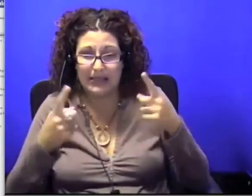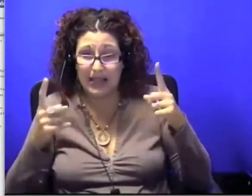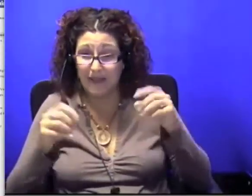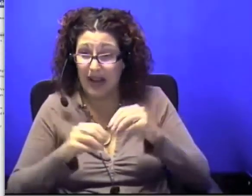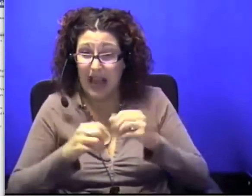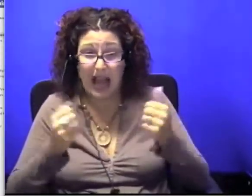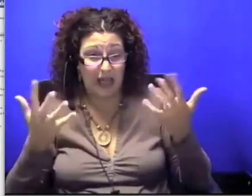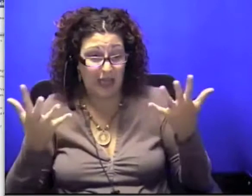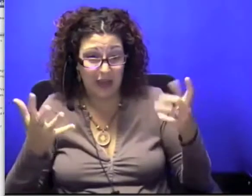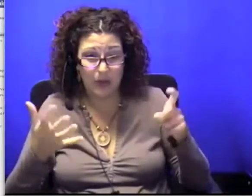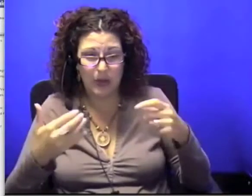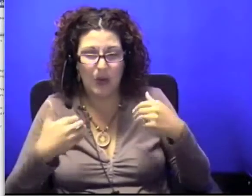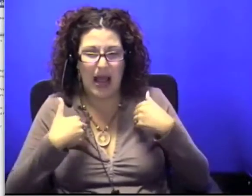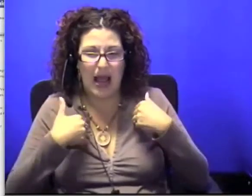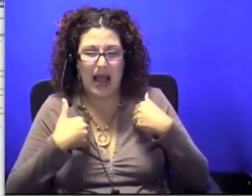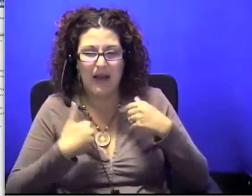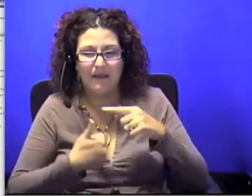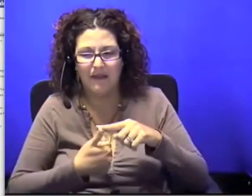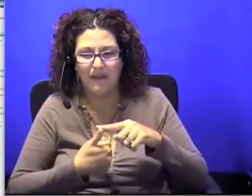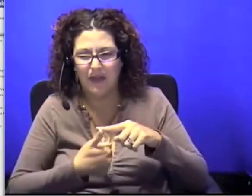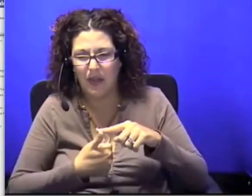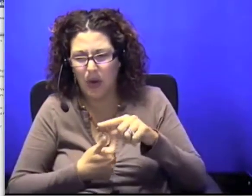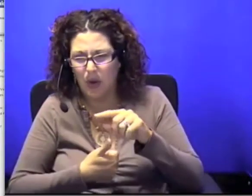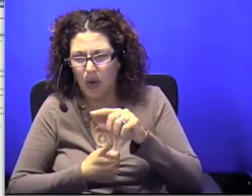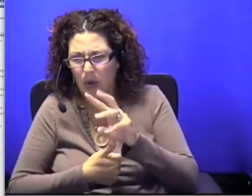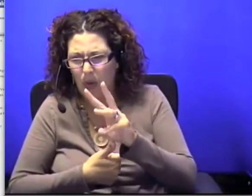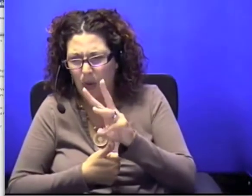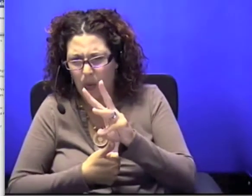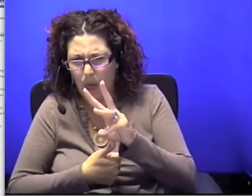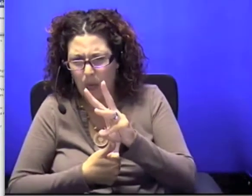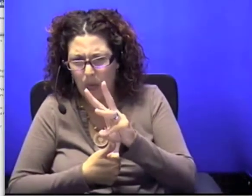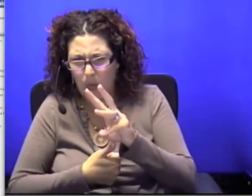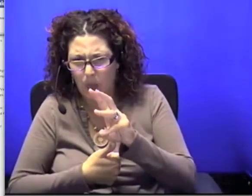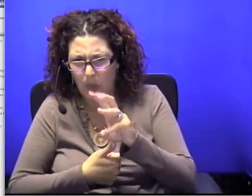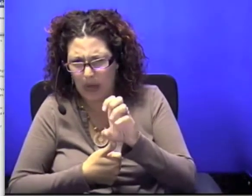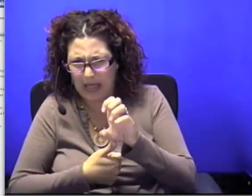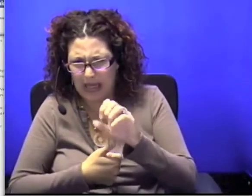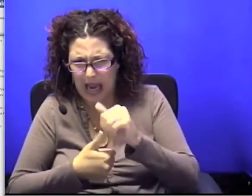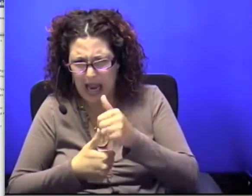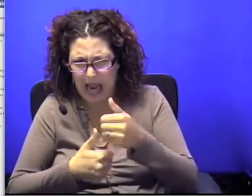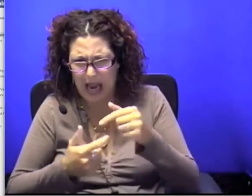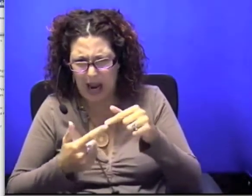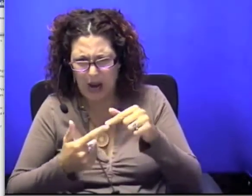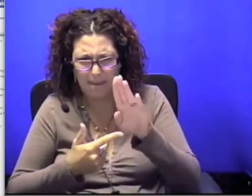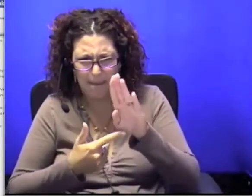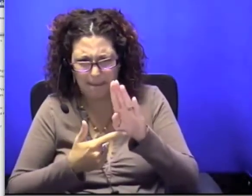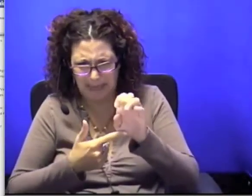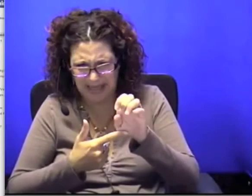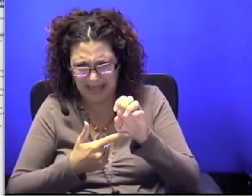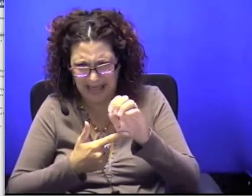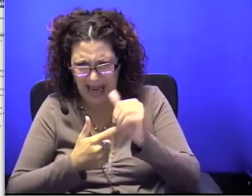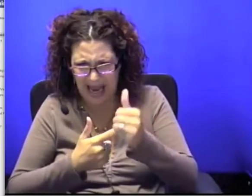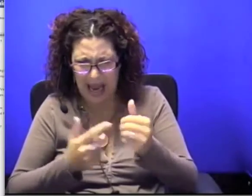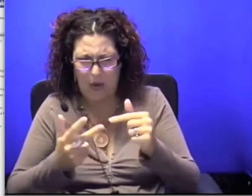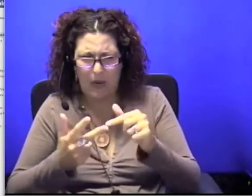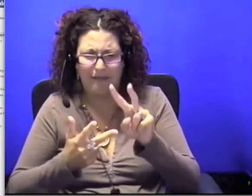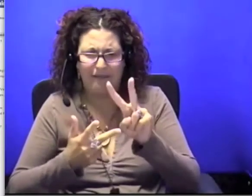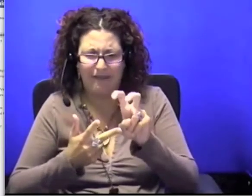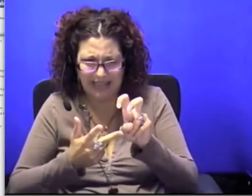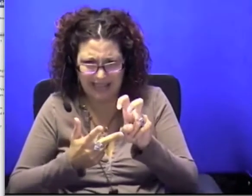be successful in anything in your life, you need to have what I call the we how, the be how, and the V how. And V how is vehicle knowledge. That's how you drive the